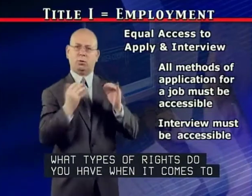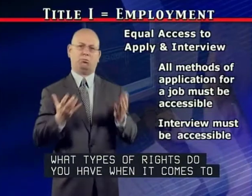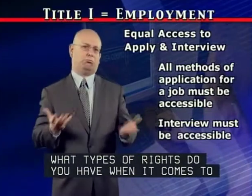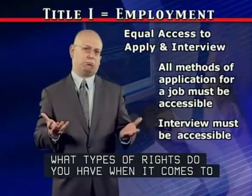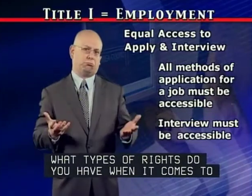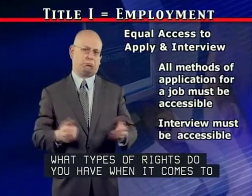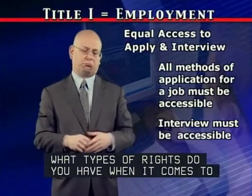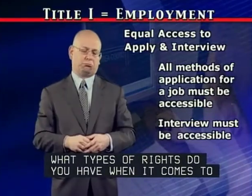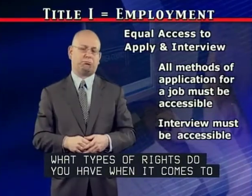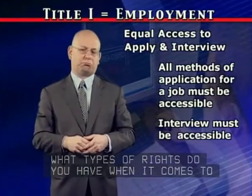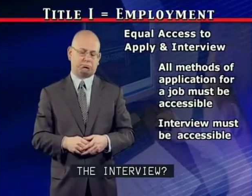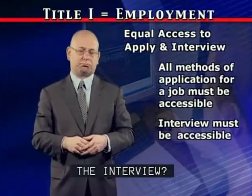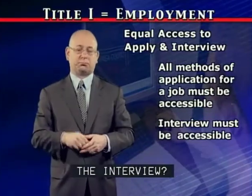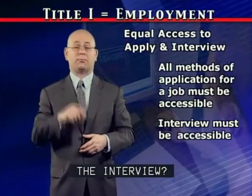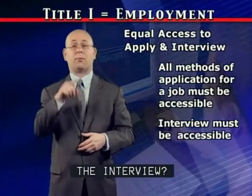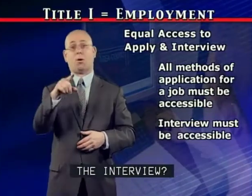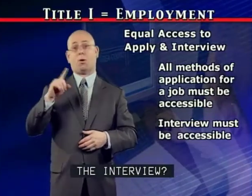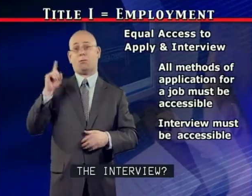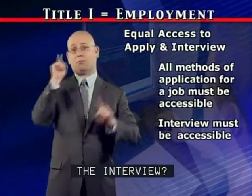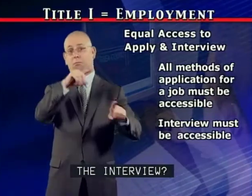types of rights do you have when it comes to the interview?